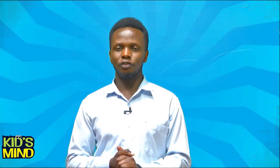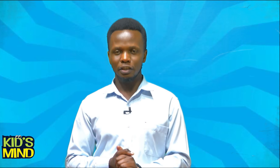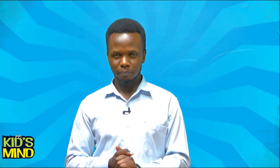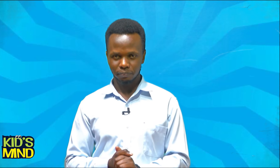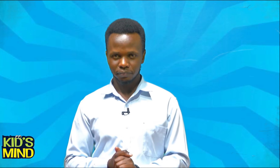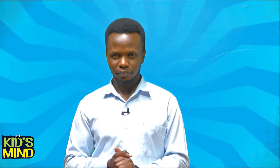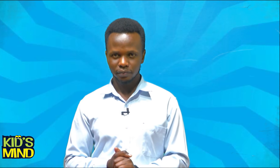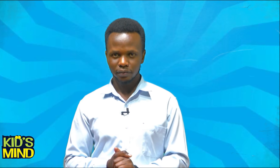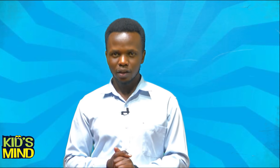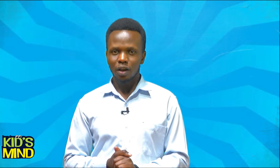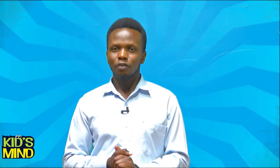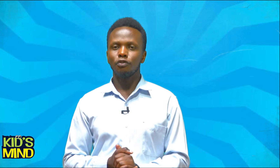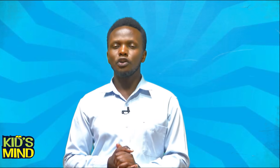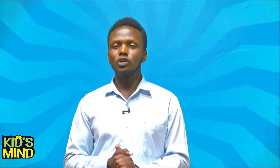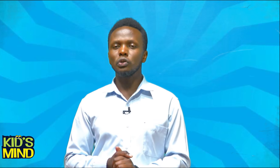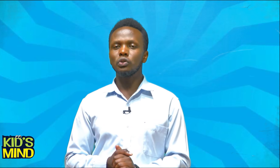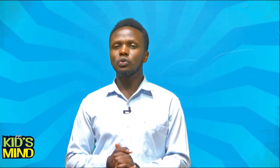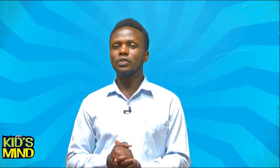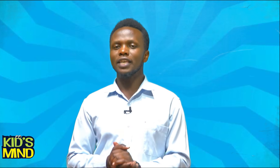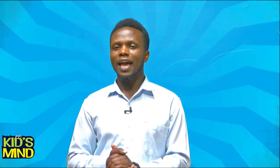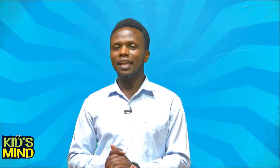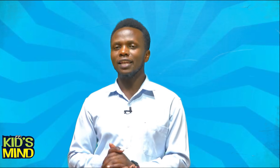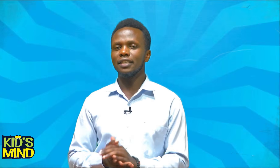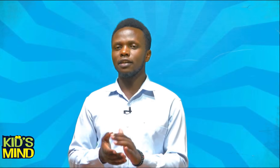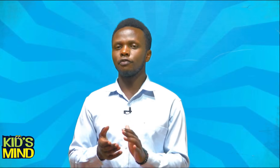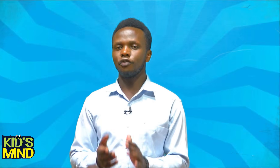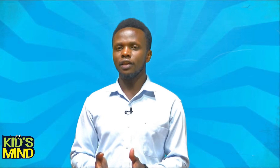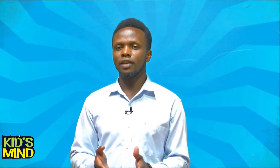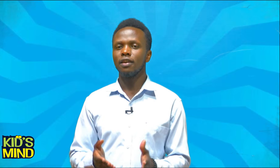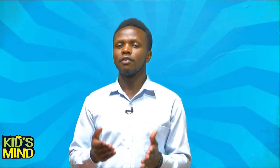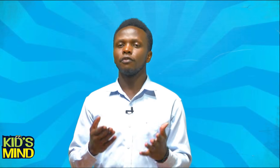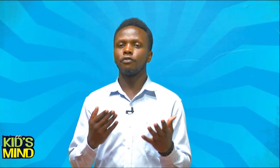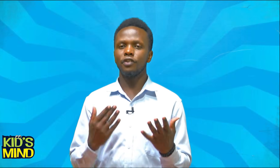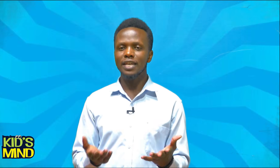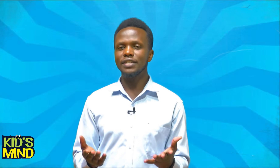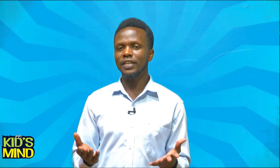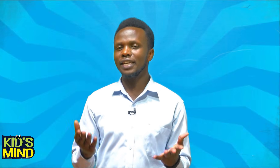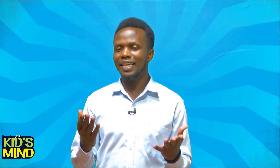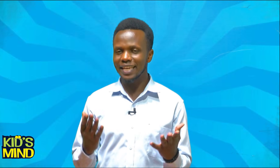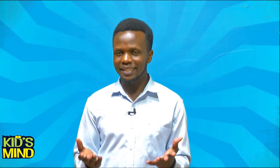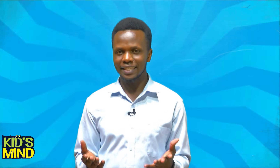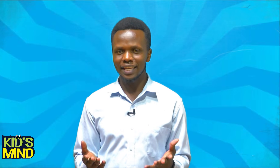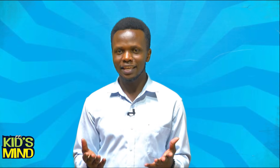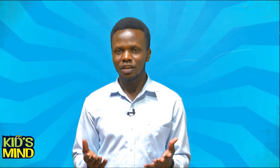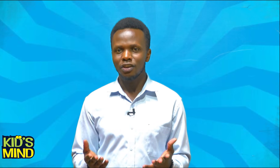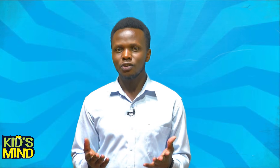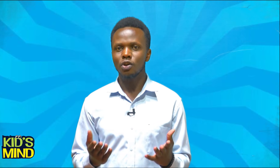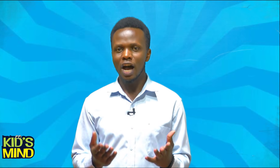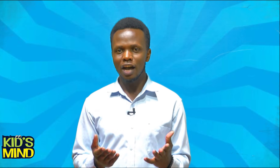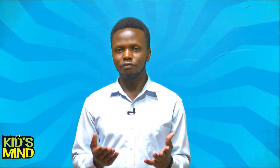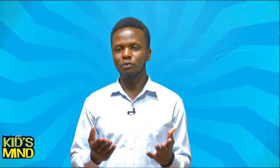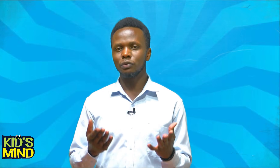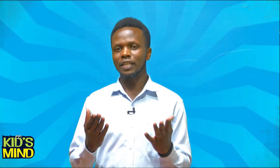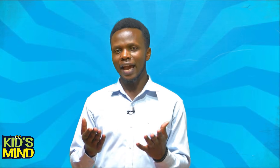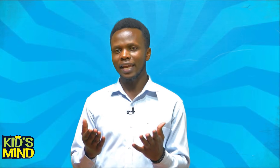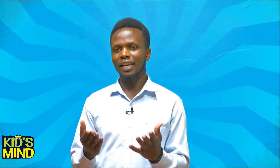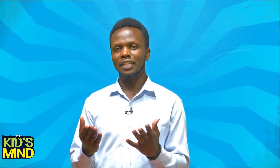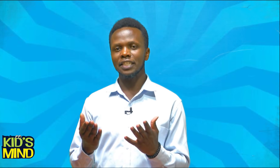V. For you to sign letter V, very easy, you have to sign letter